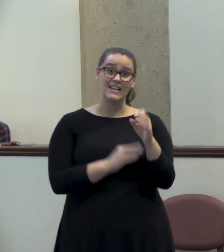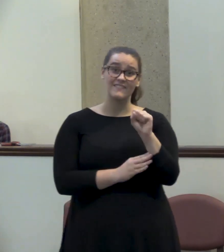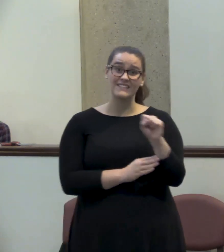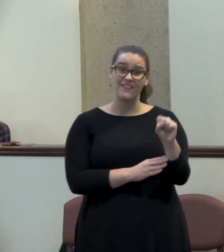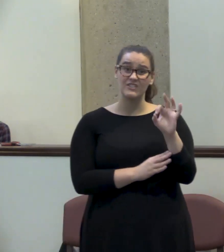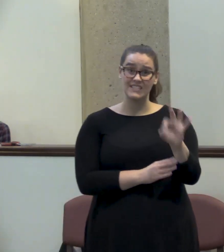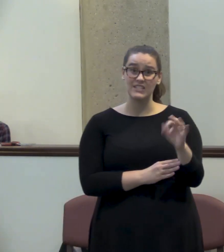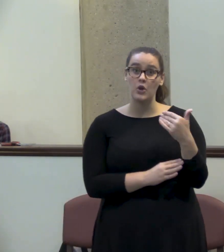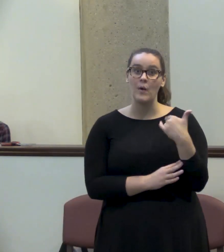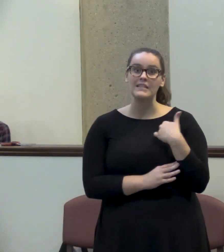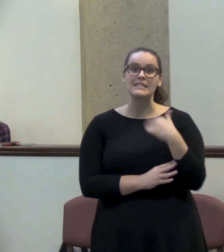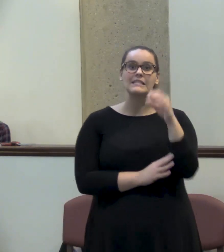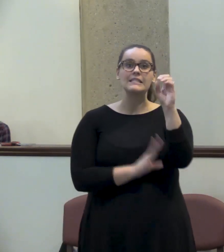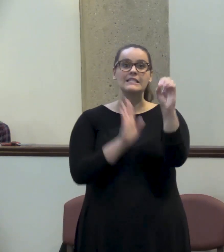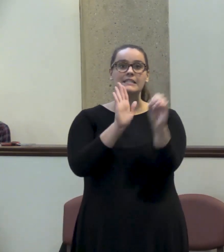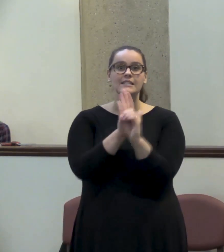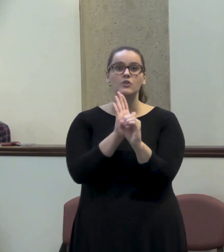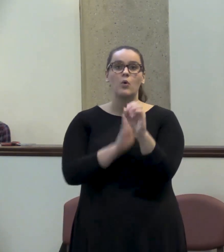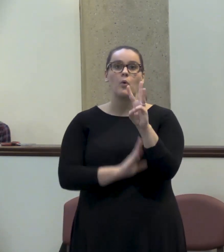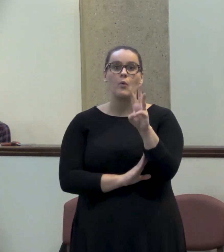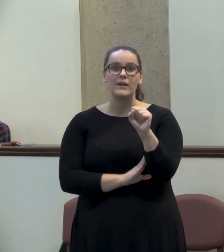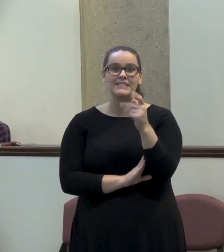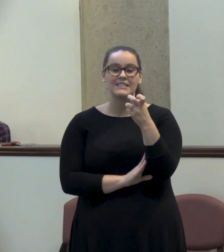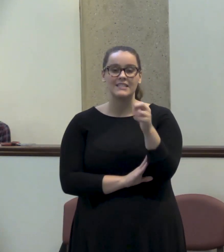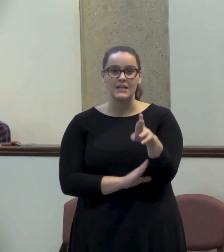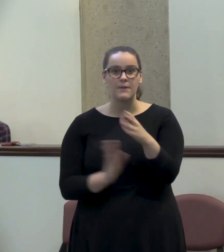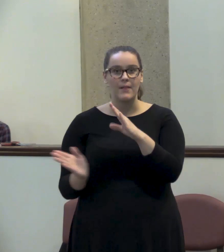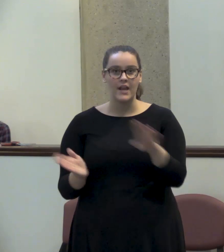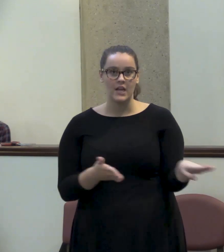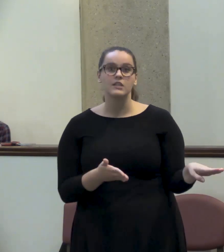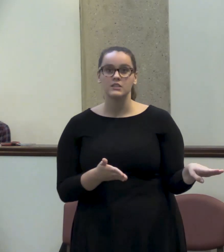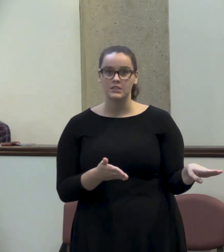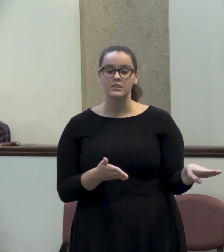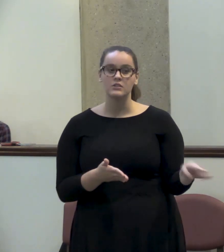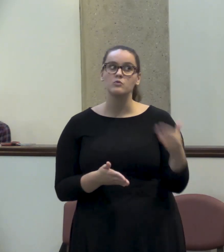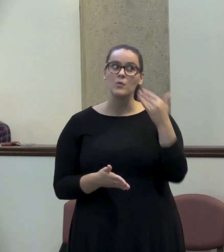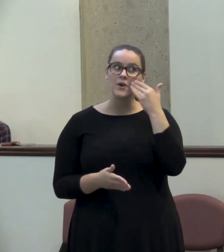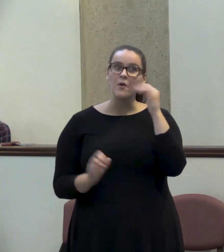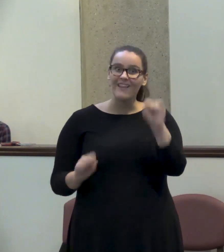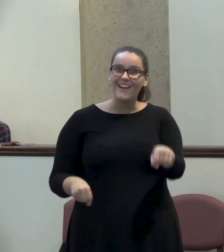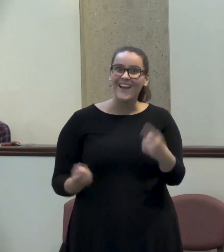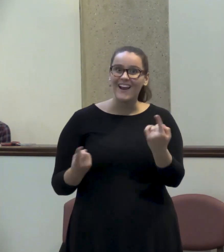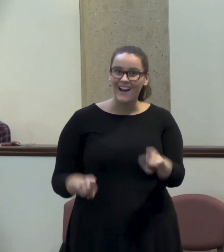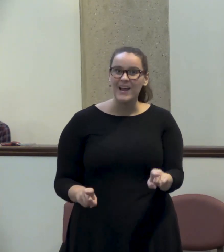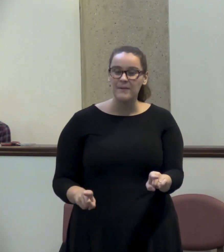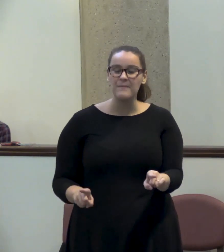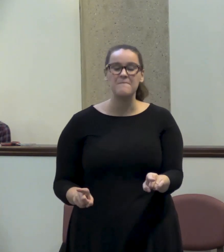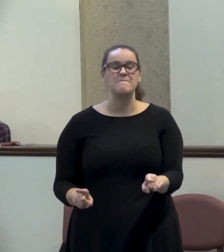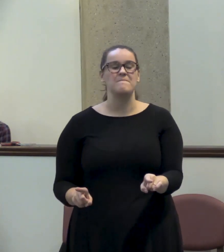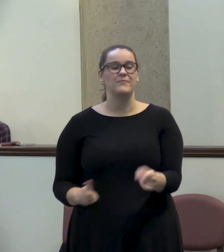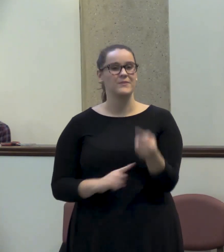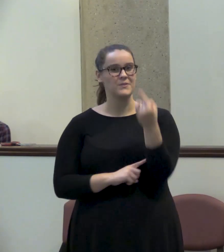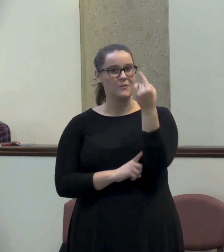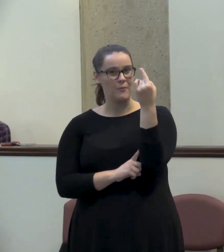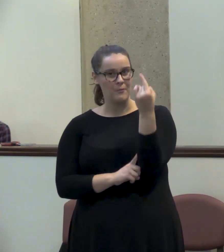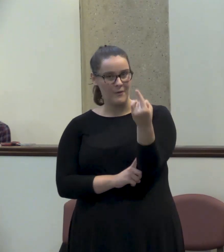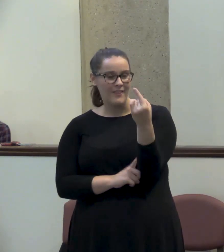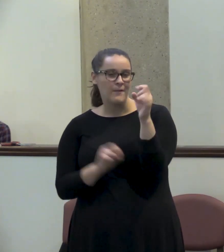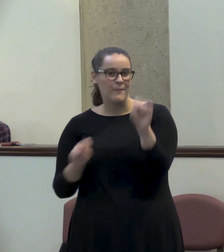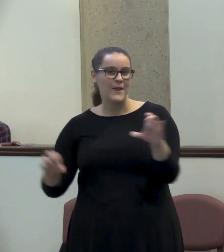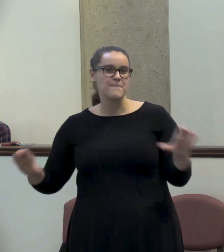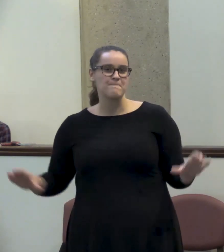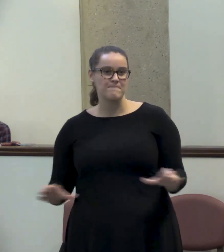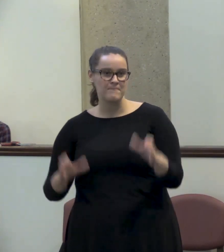zero waste plan. They do not incinerate trash anymore. So we know that's possible. So that's one of the things that we can work on here in Montgomery